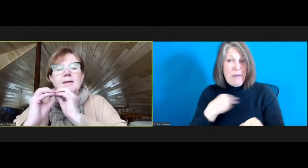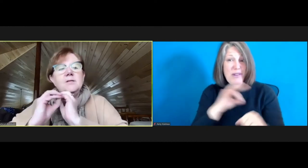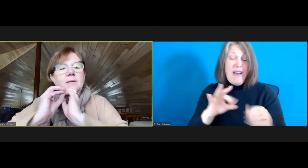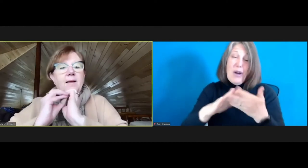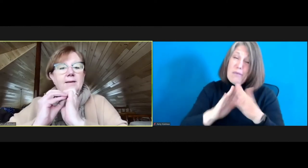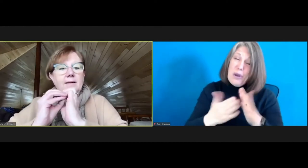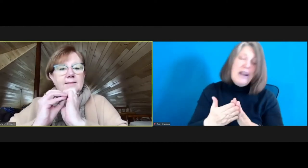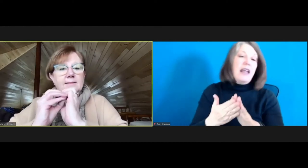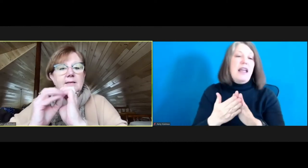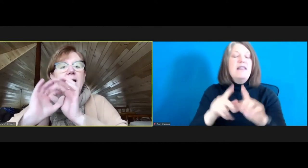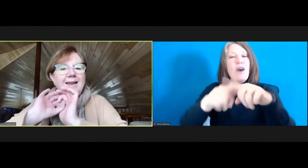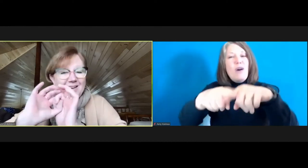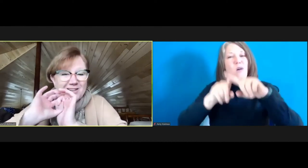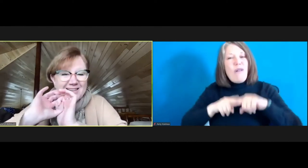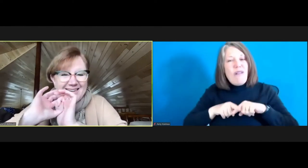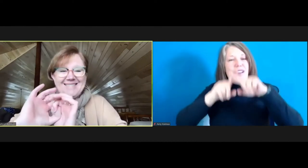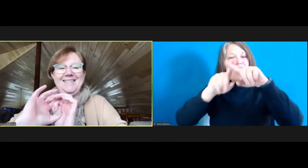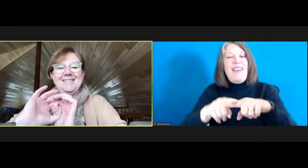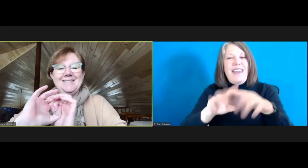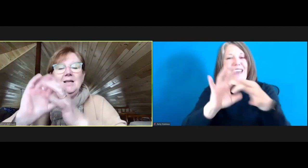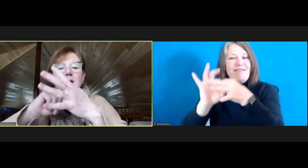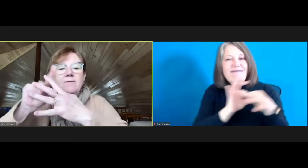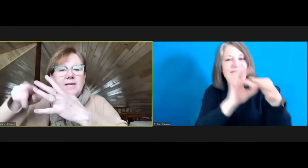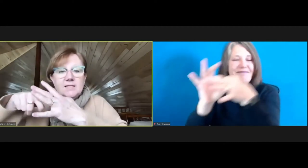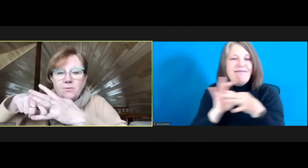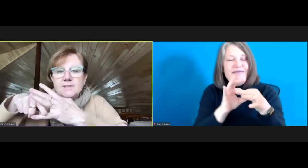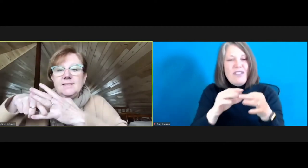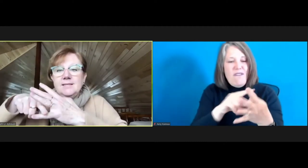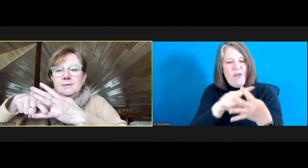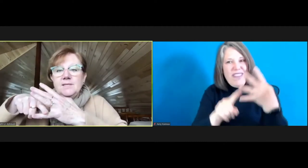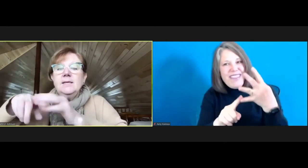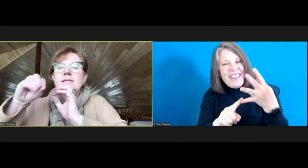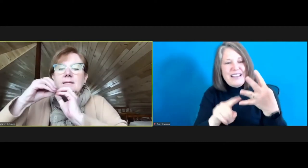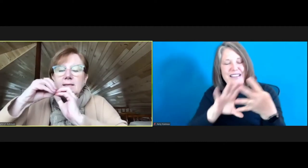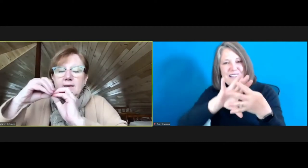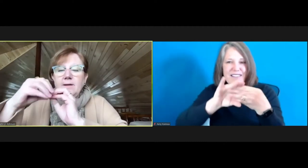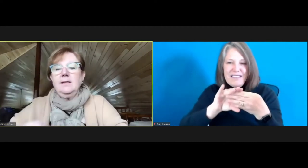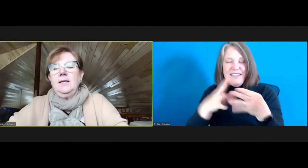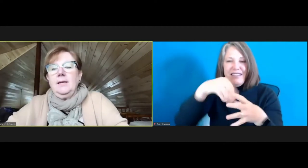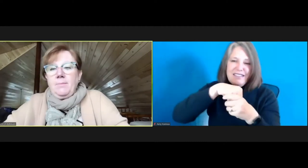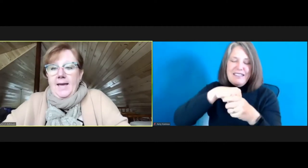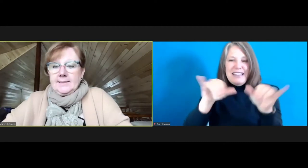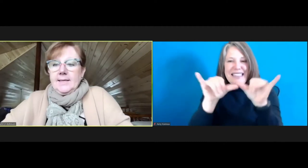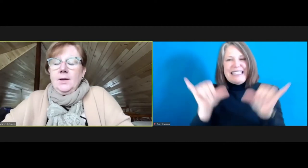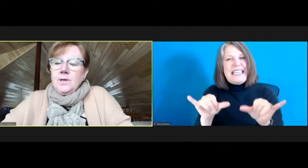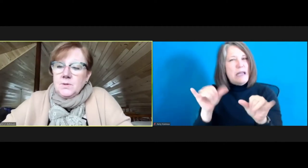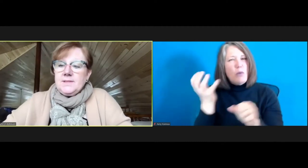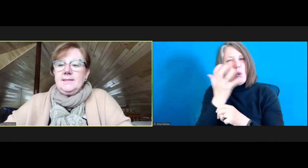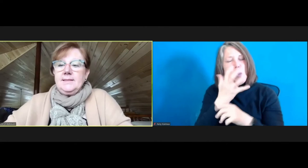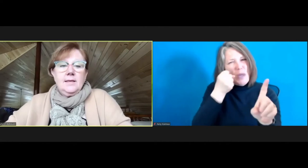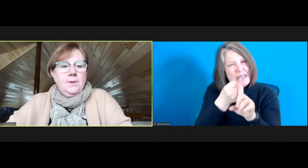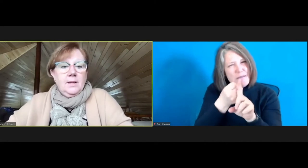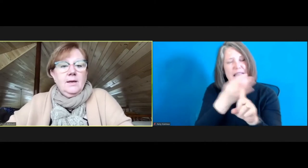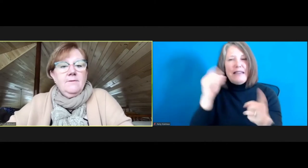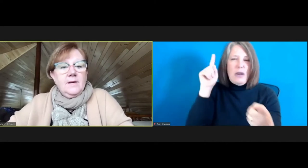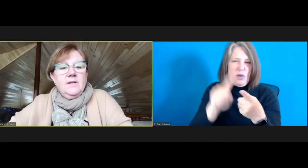The interdependentness and interconnectedness of these four systems significantly impacts and reduces